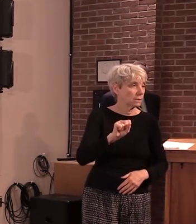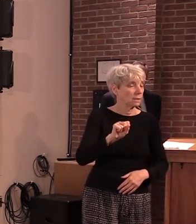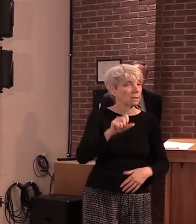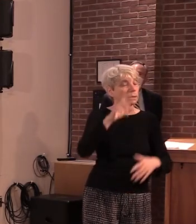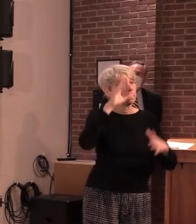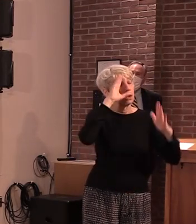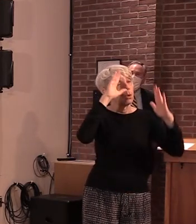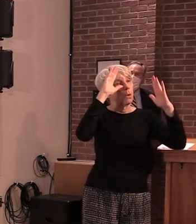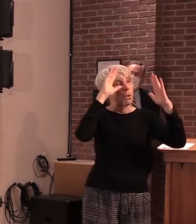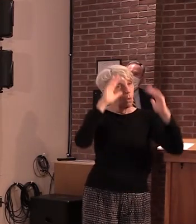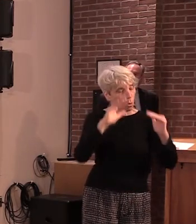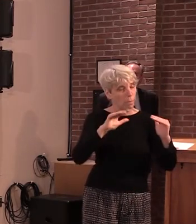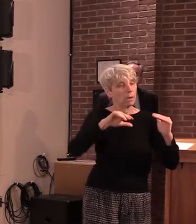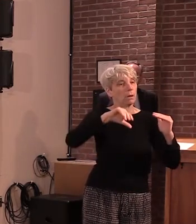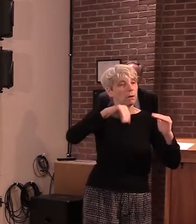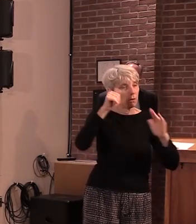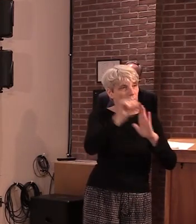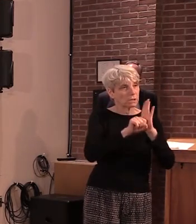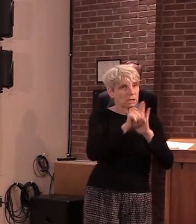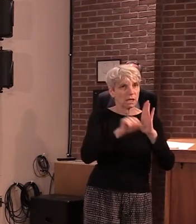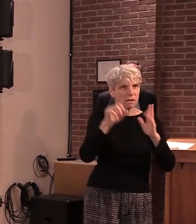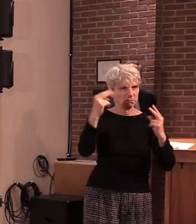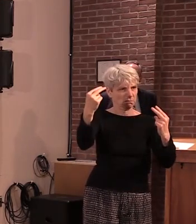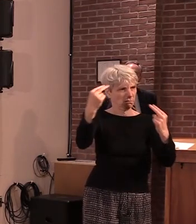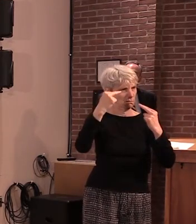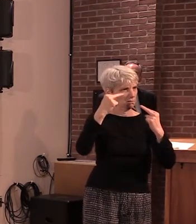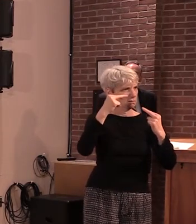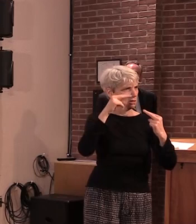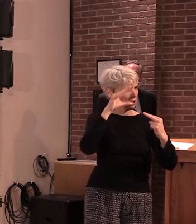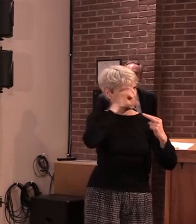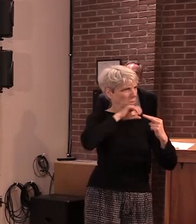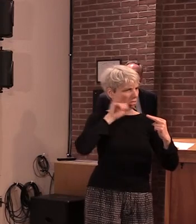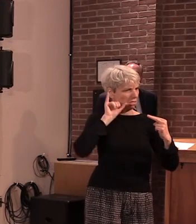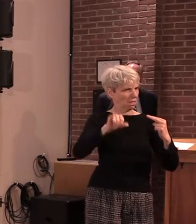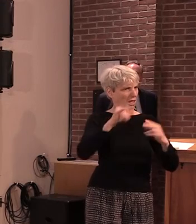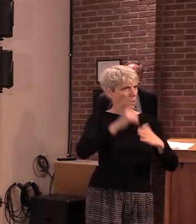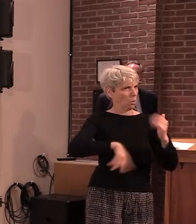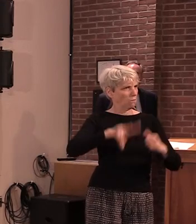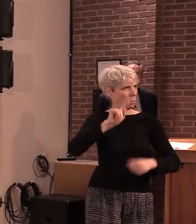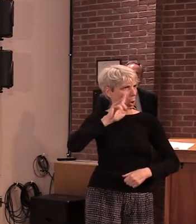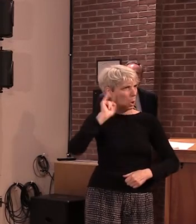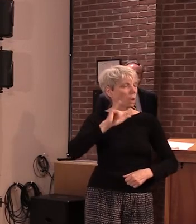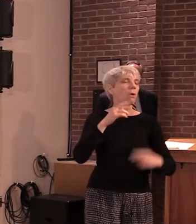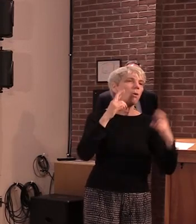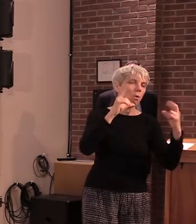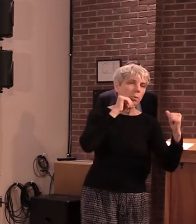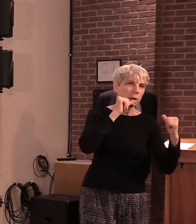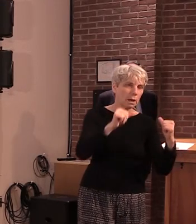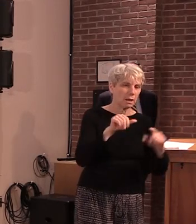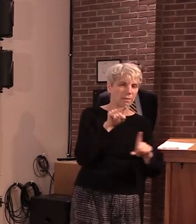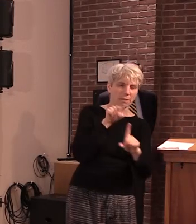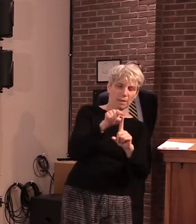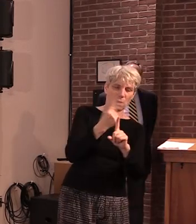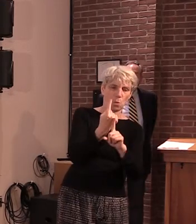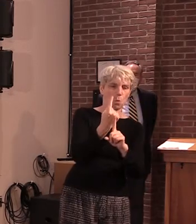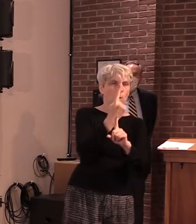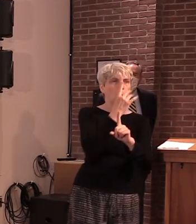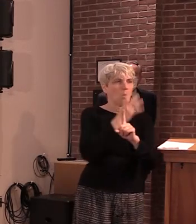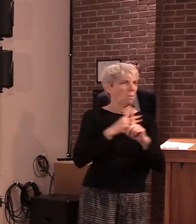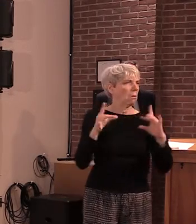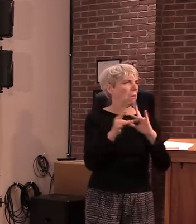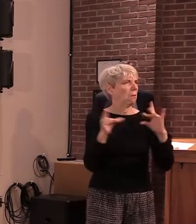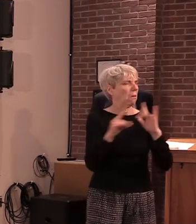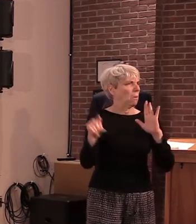rest of the country doesn't believe we're all represented by the woman on the